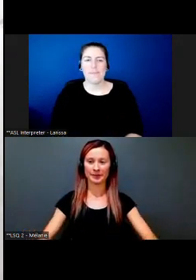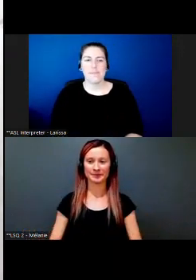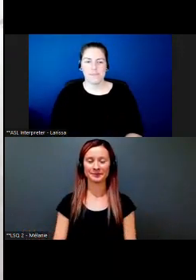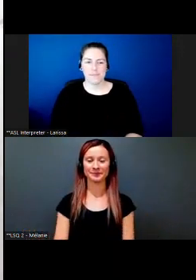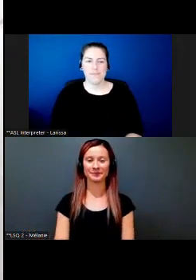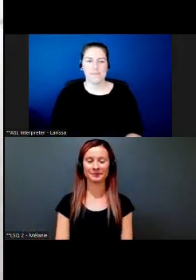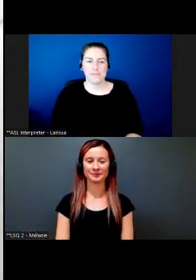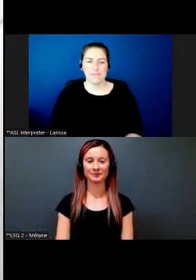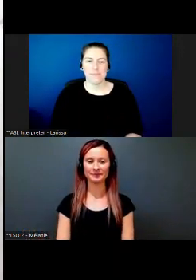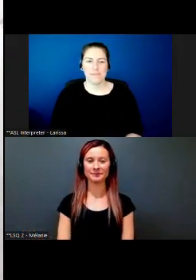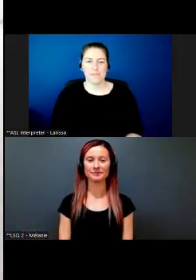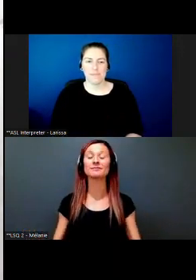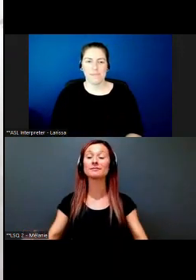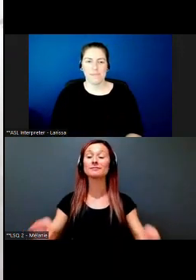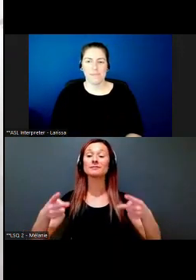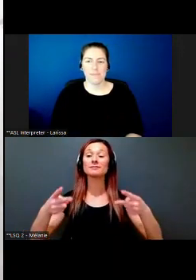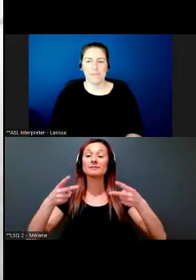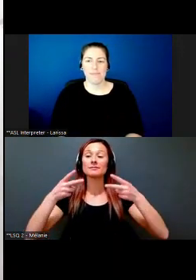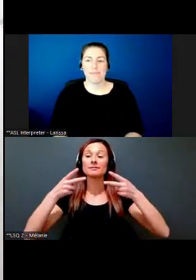On respire.